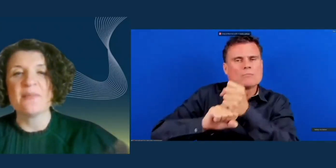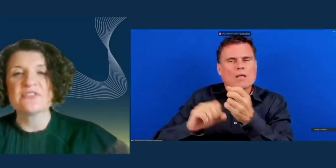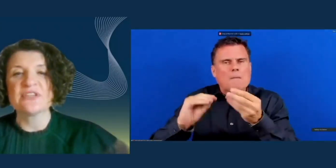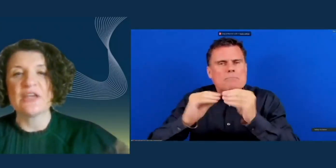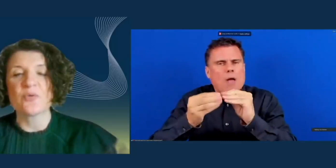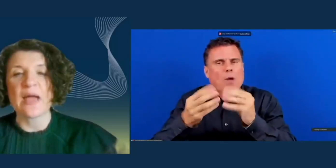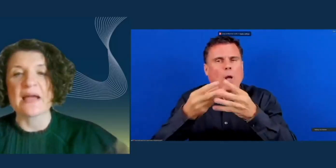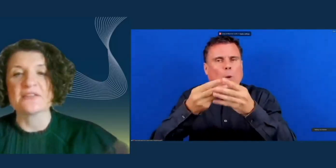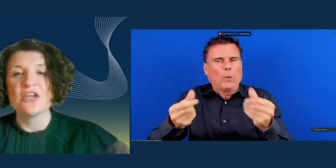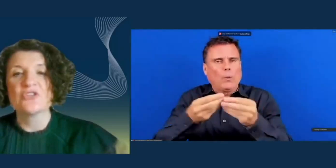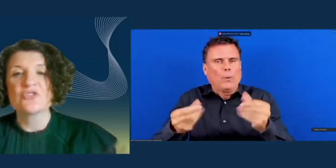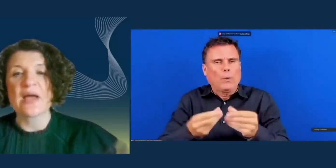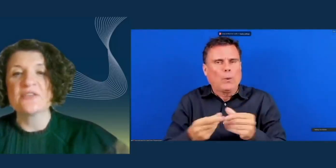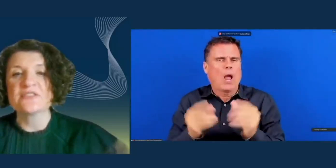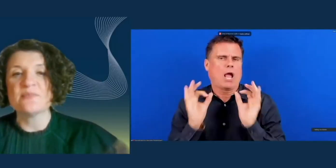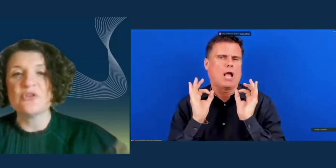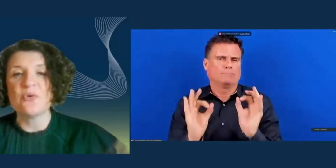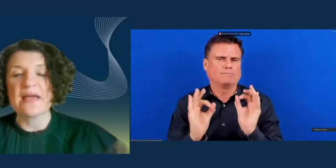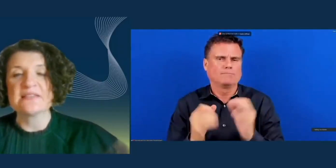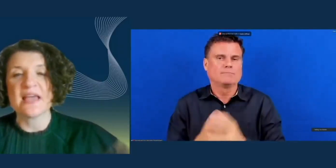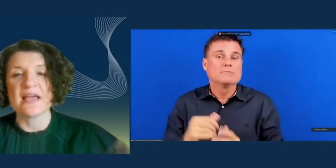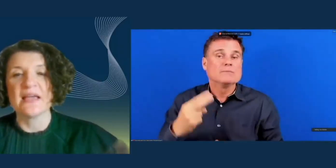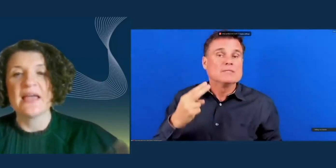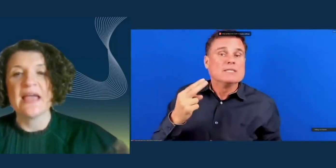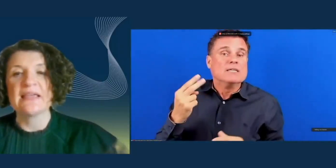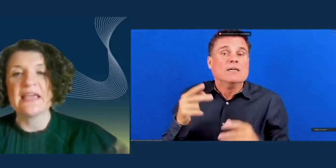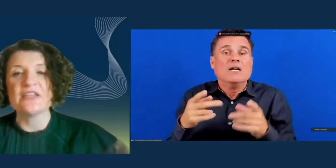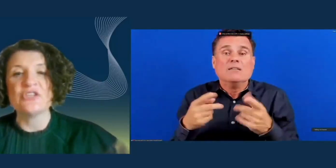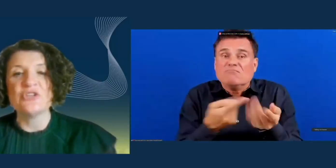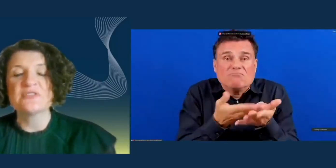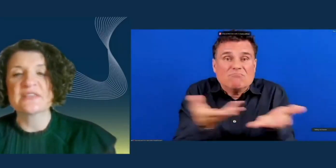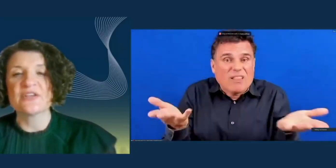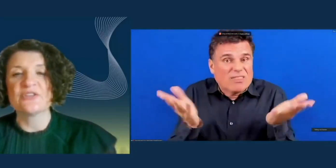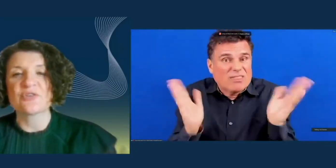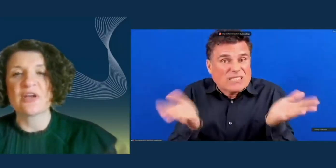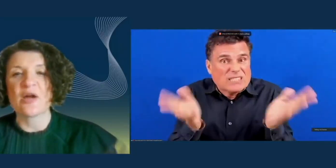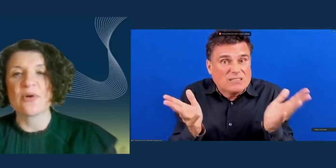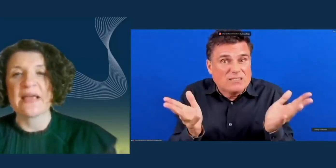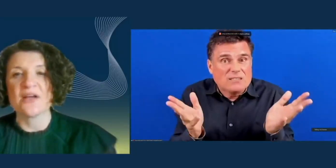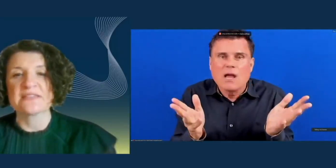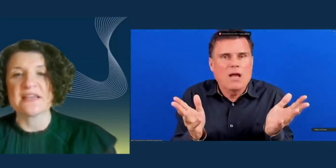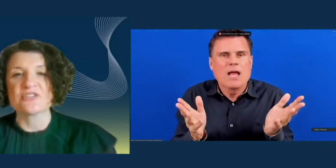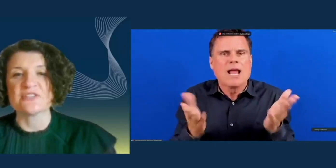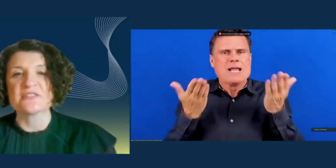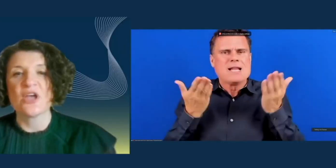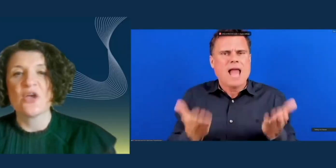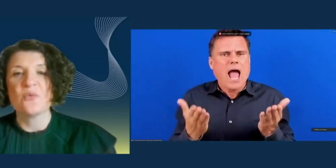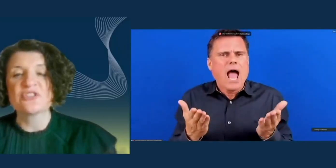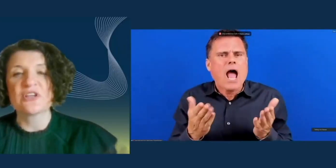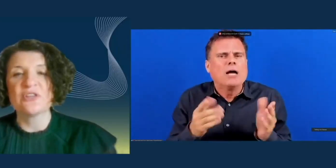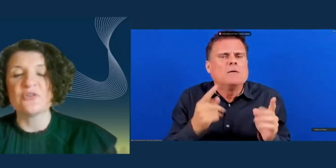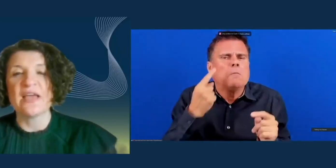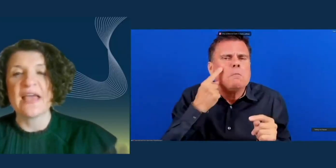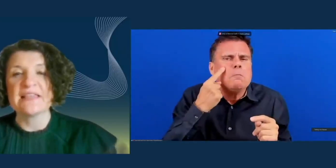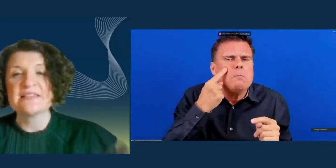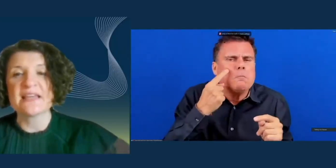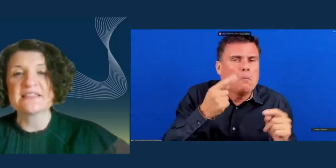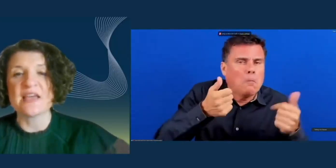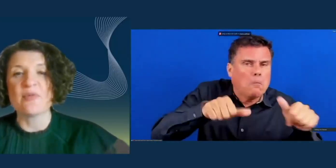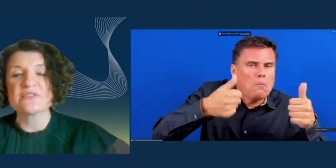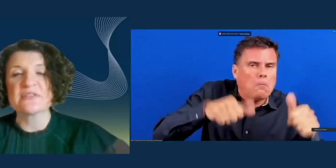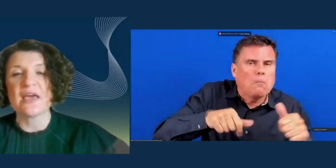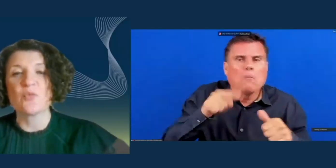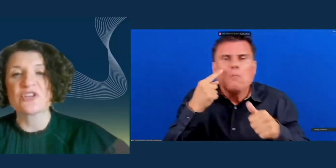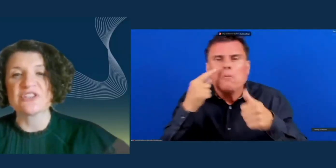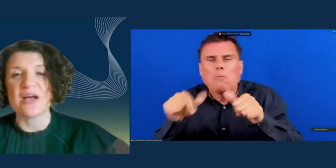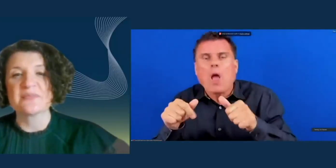be able to interact, try out some new ed tech, and gain a new skill during our breakout sessions, which include ed tech